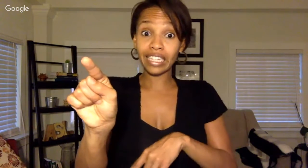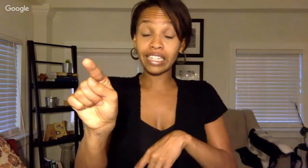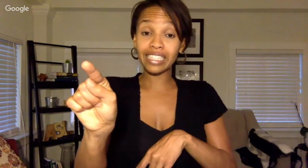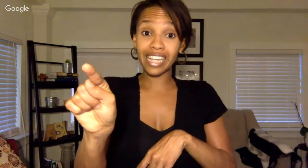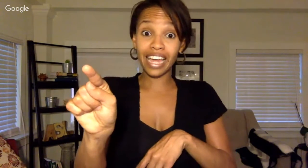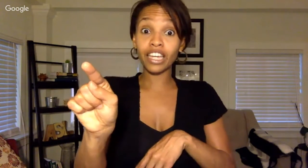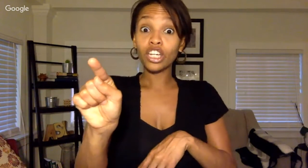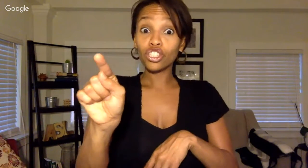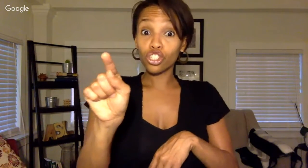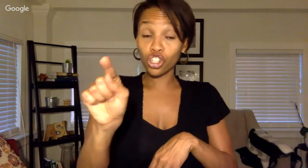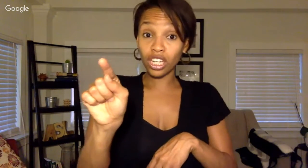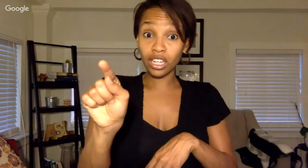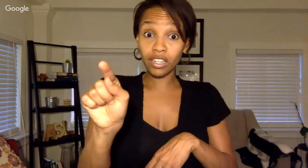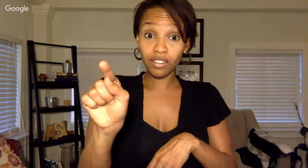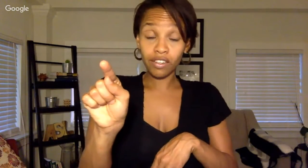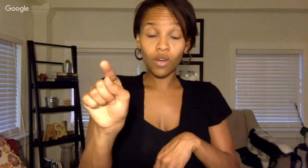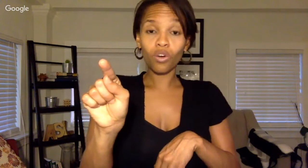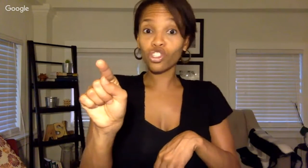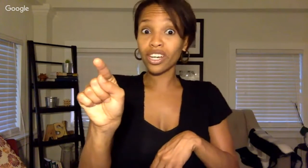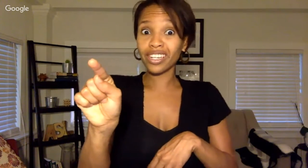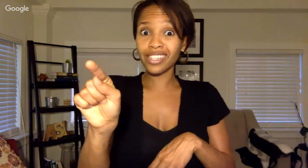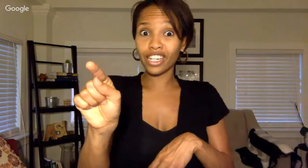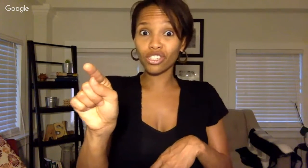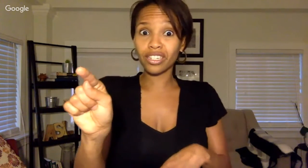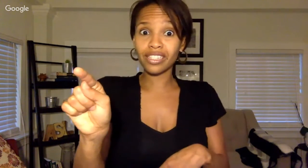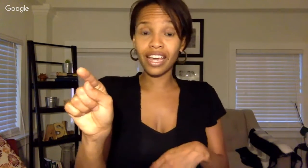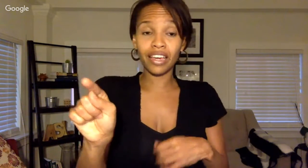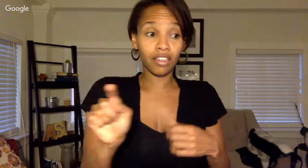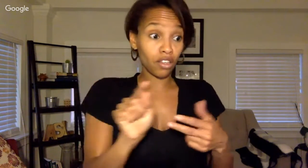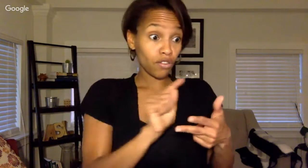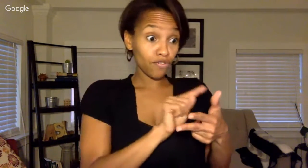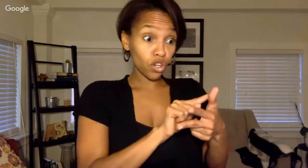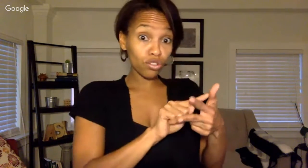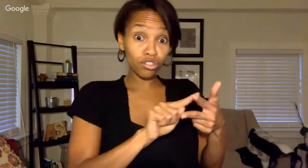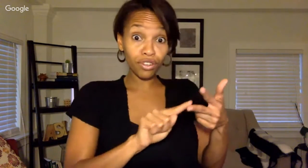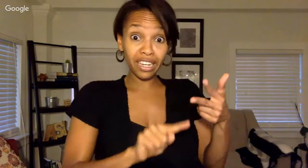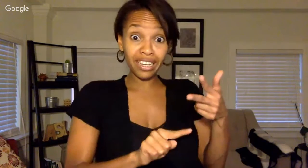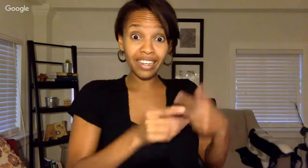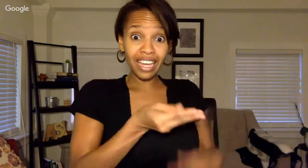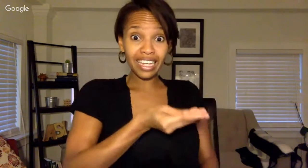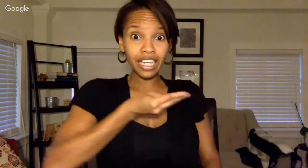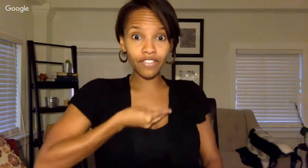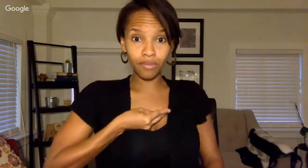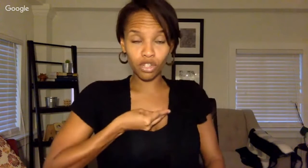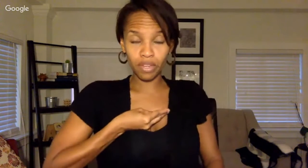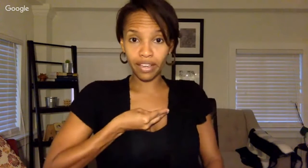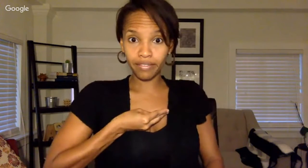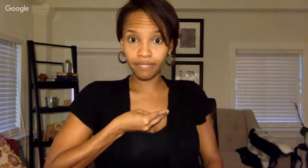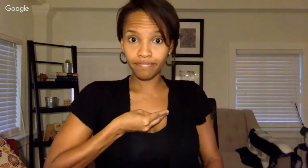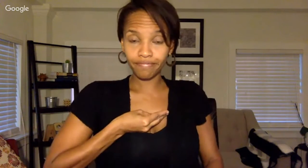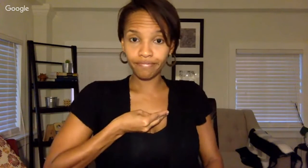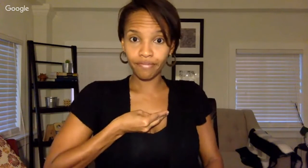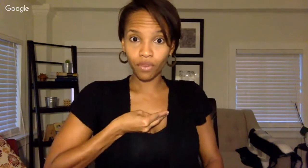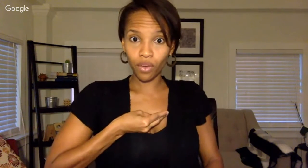and say she, what's she going to say? She's going to say, those three, give them to me,